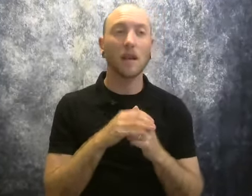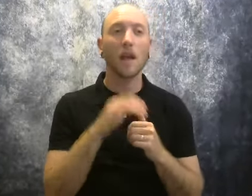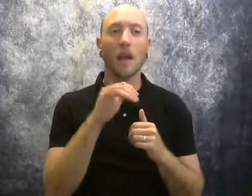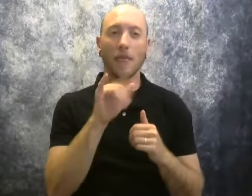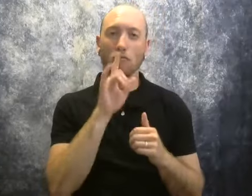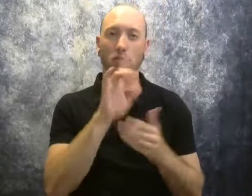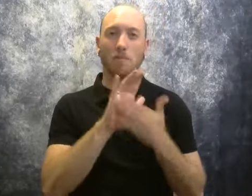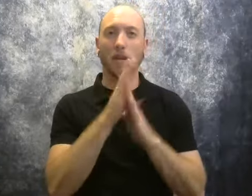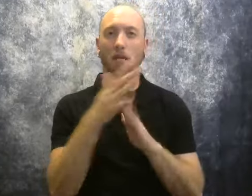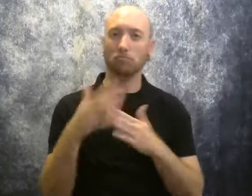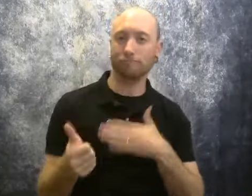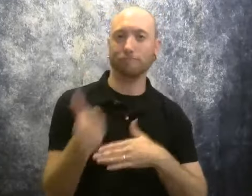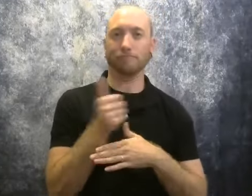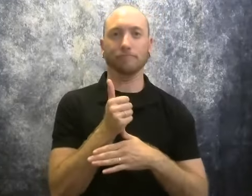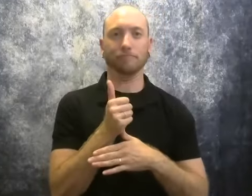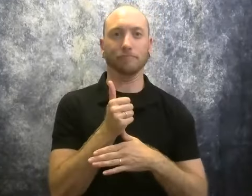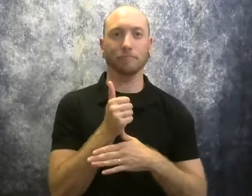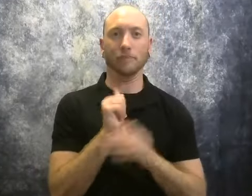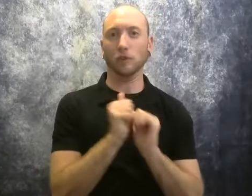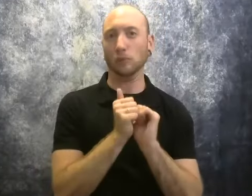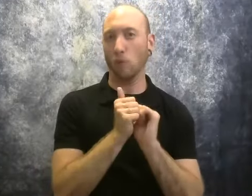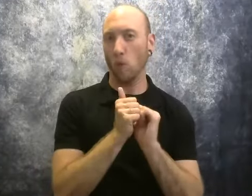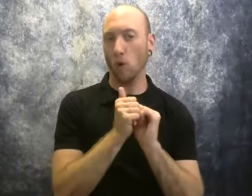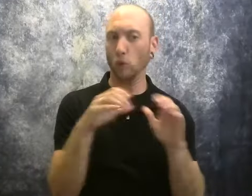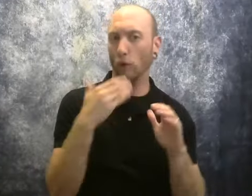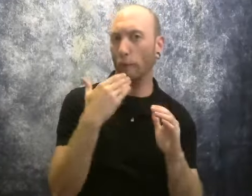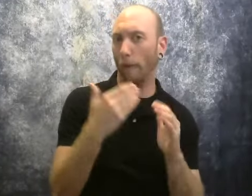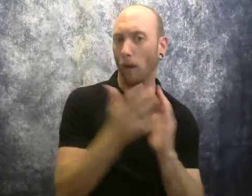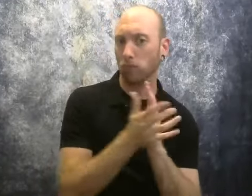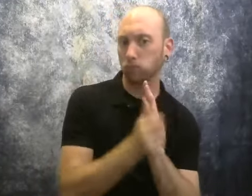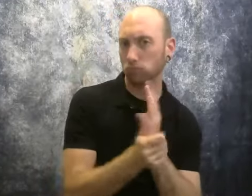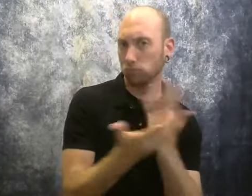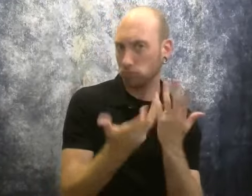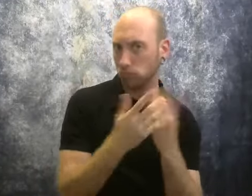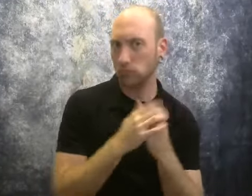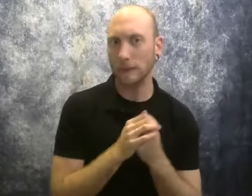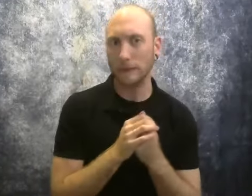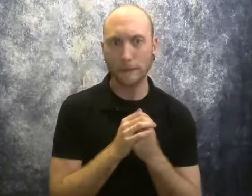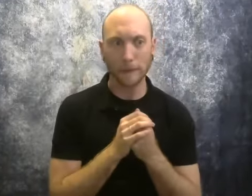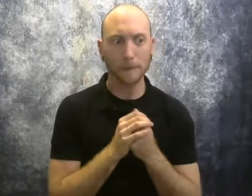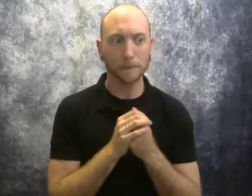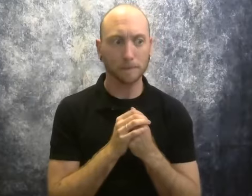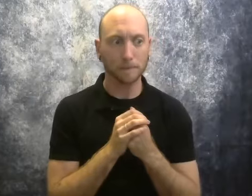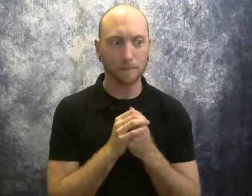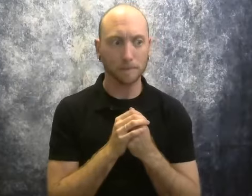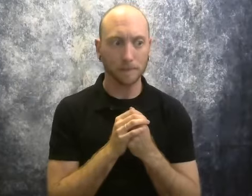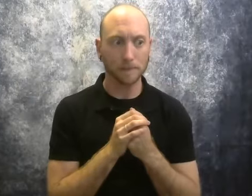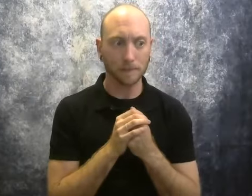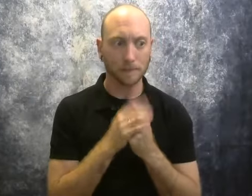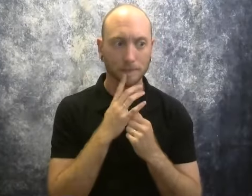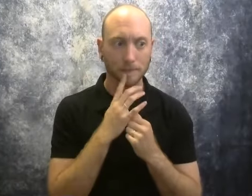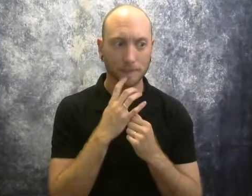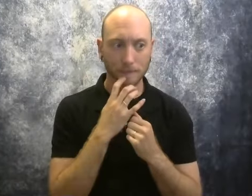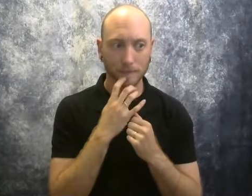And that became a major focus for me, because certainly when I was playing sport and playing it well, all those people that supported us told me I